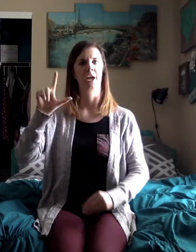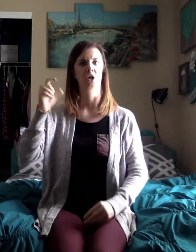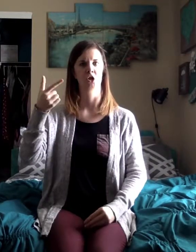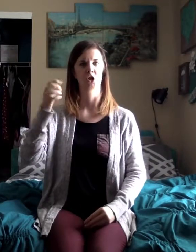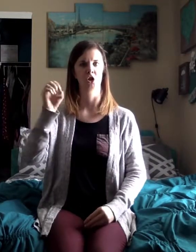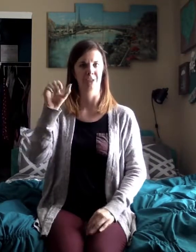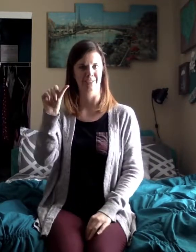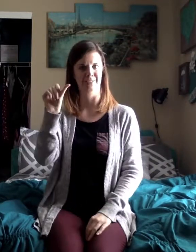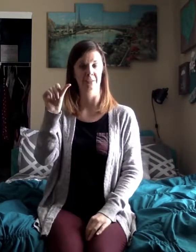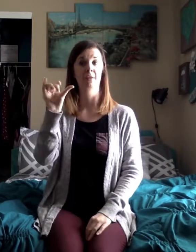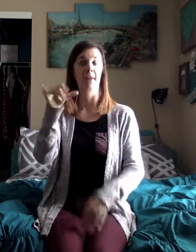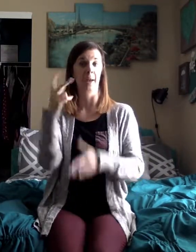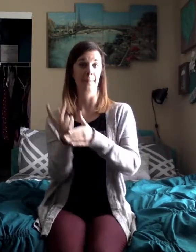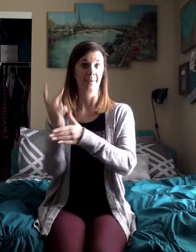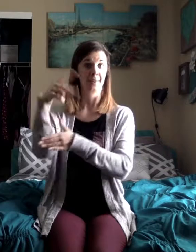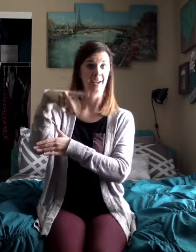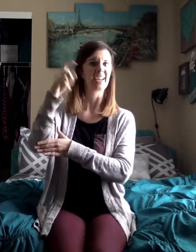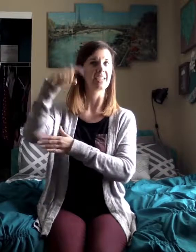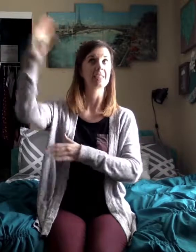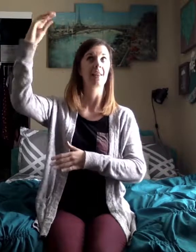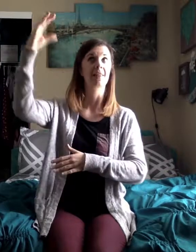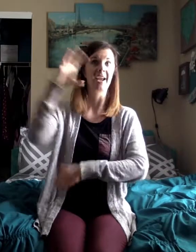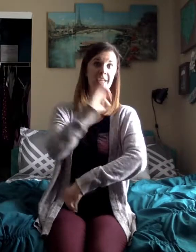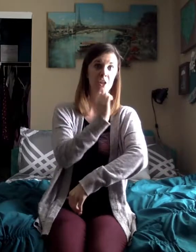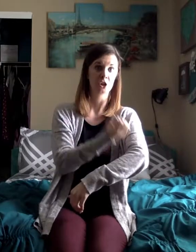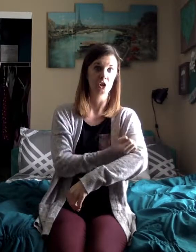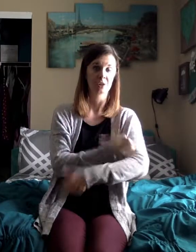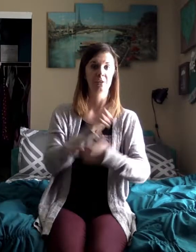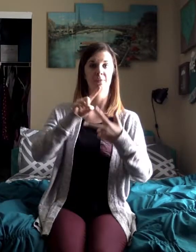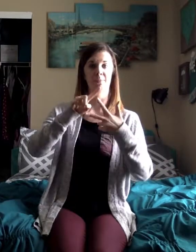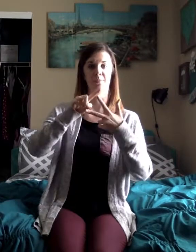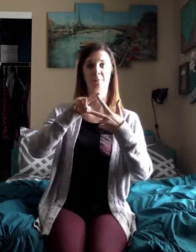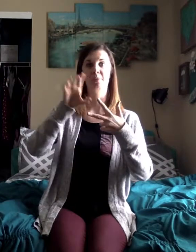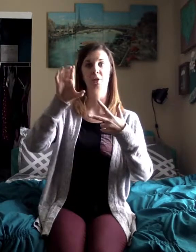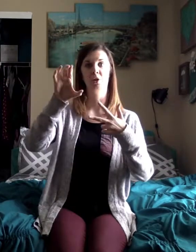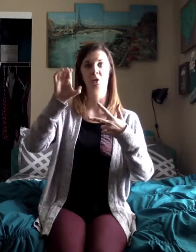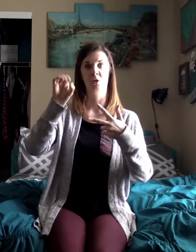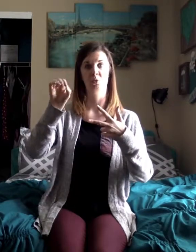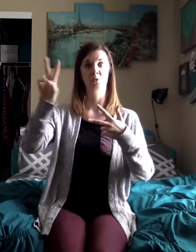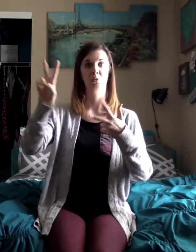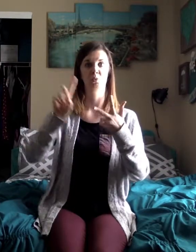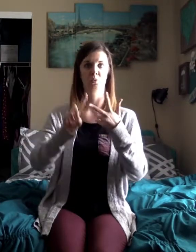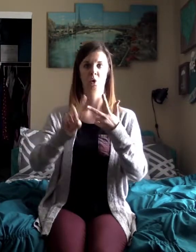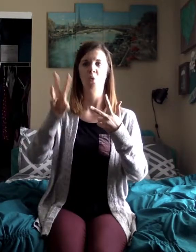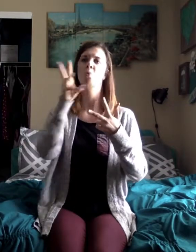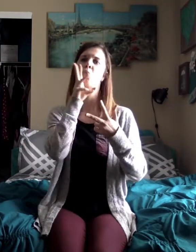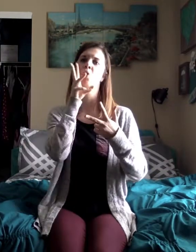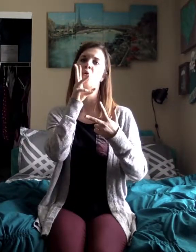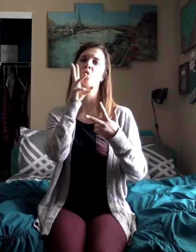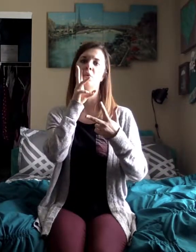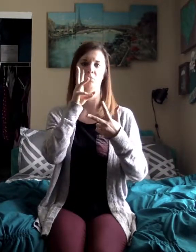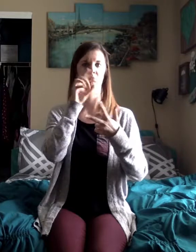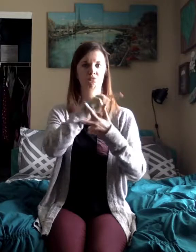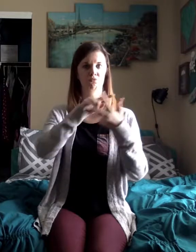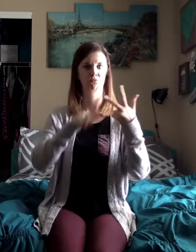Now, the plant needs light energy, carbon dioxide, and water in order to have this chemical reaction